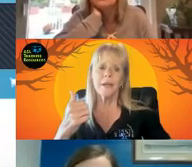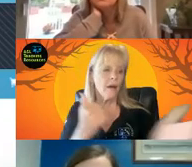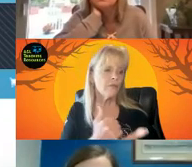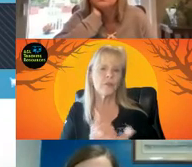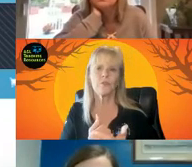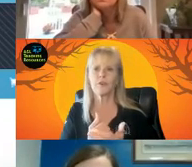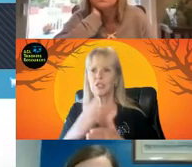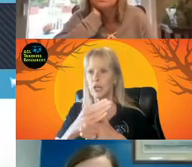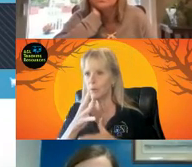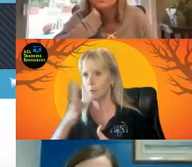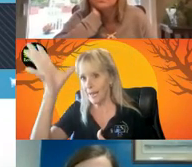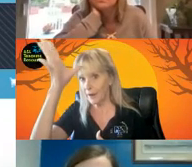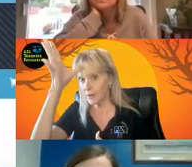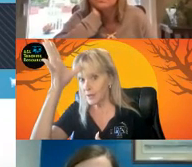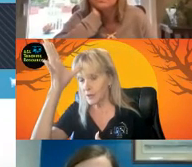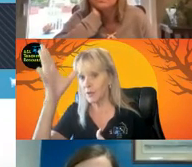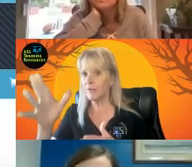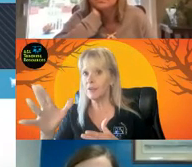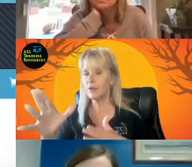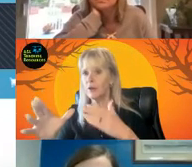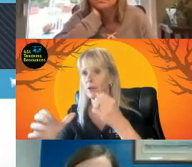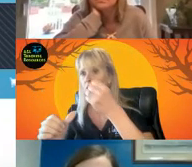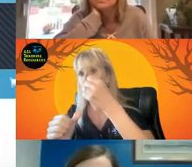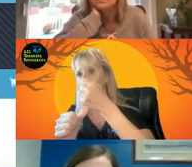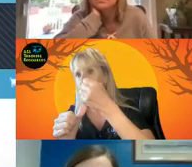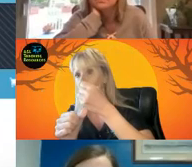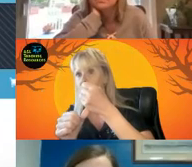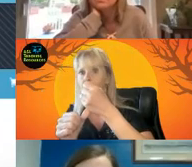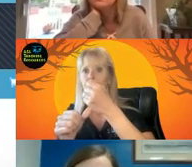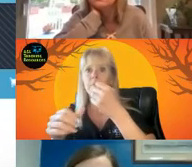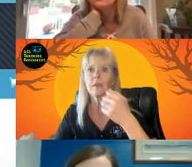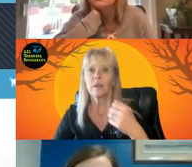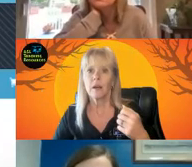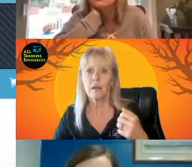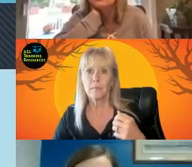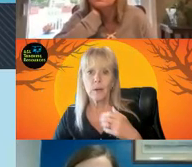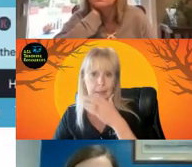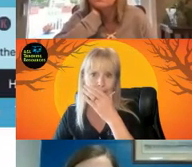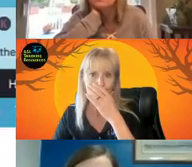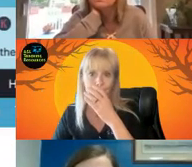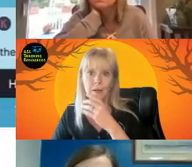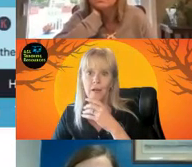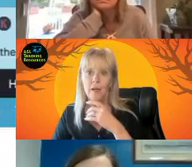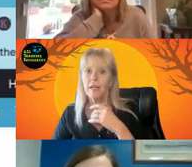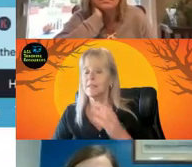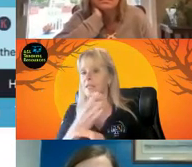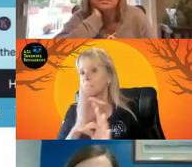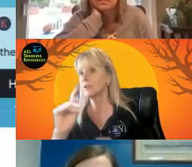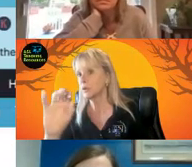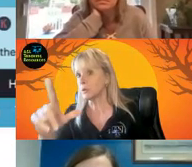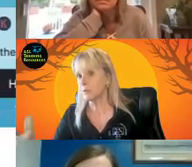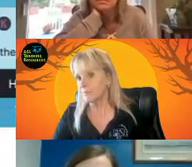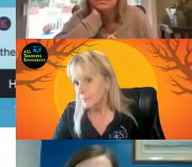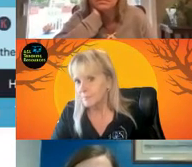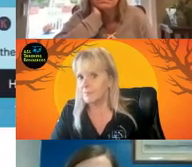This will be helpful for sharing with parents or even your paras. Right here, it says